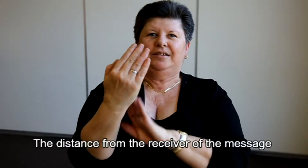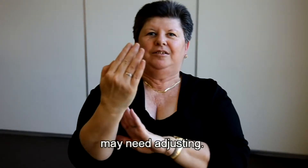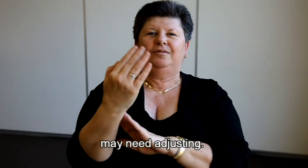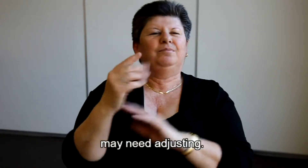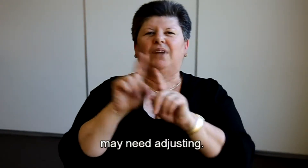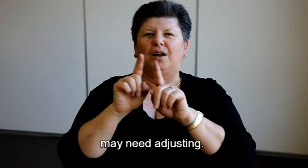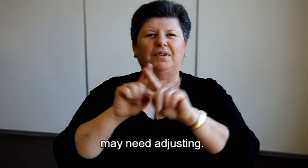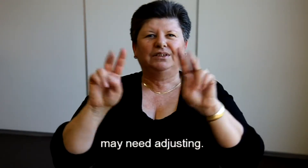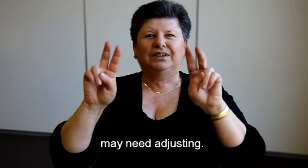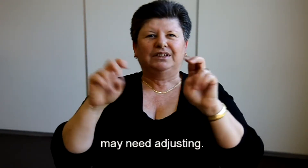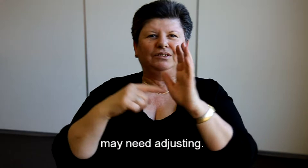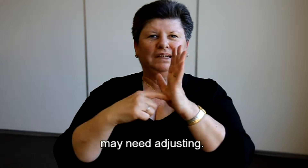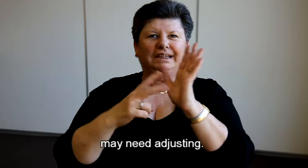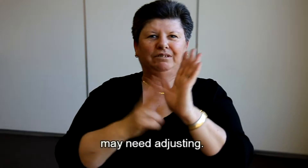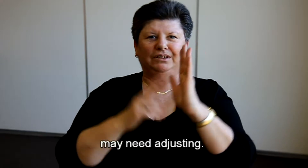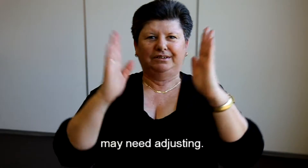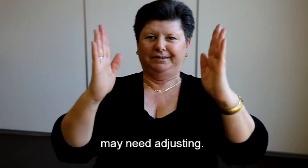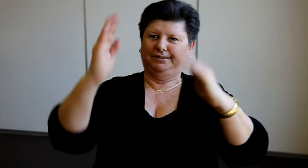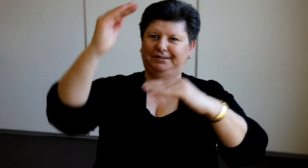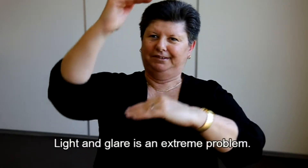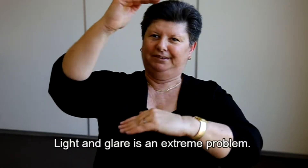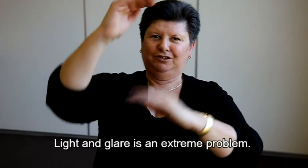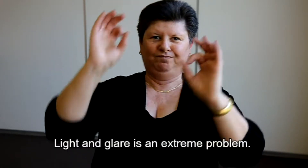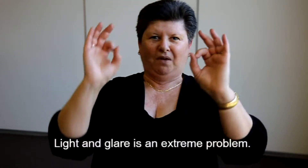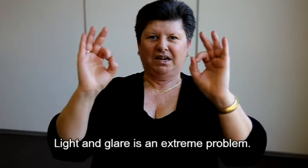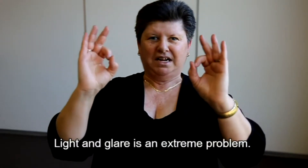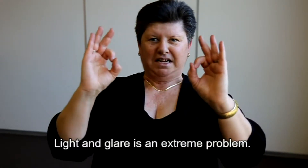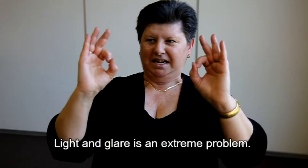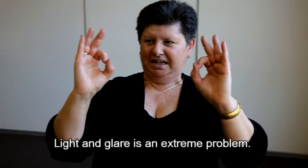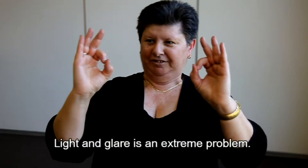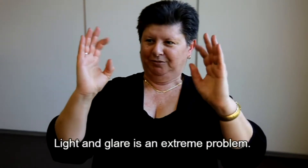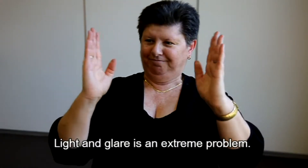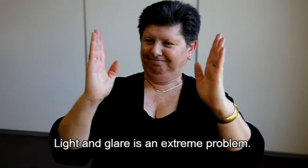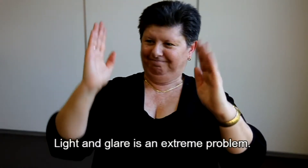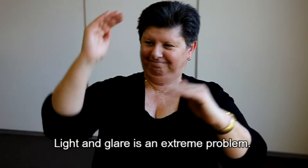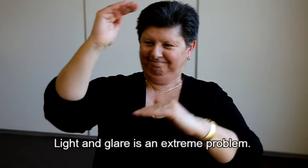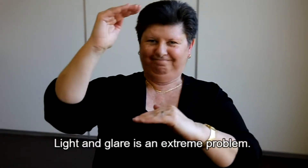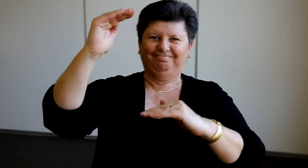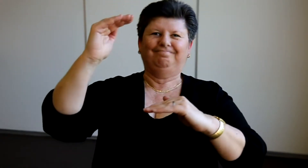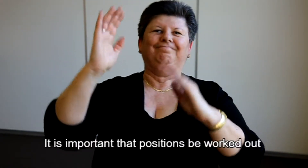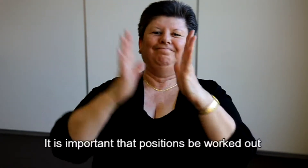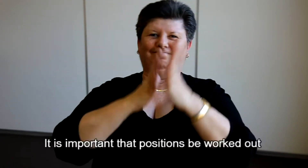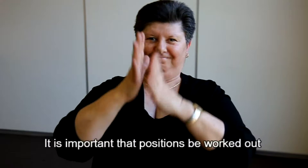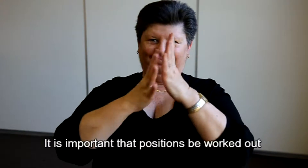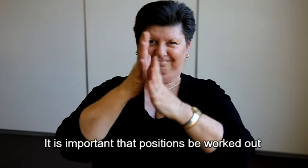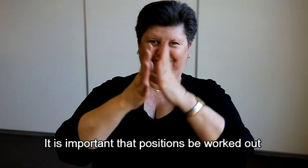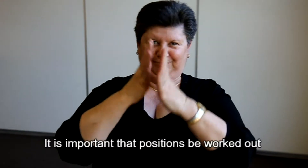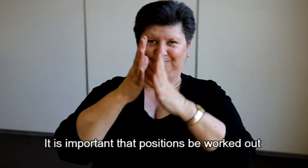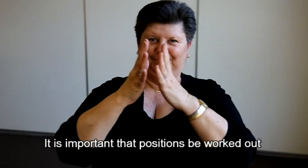may need adjusting. Light and glare is an extreme problem. It is important that positions be